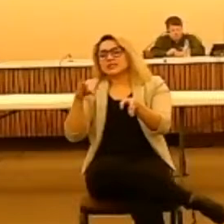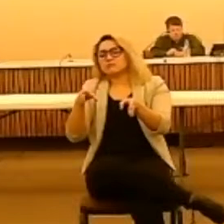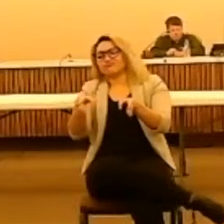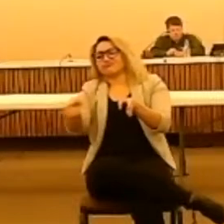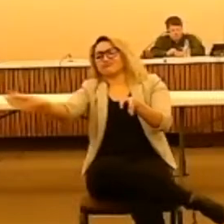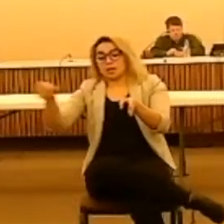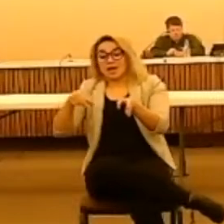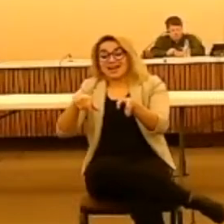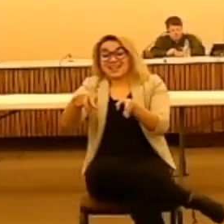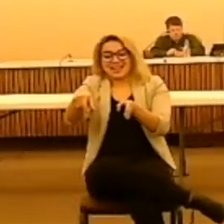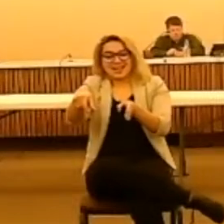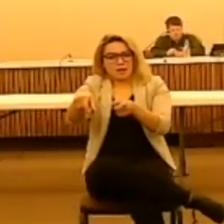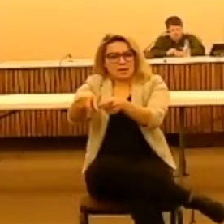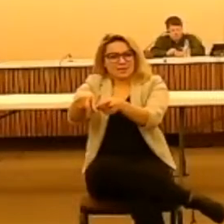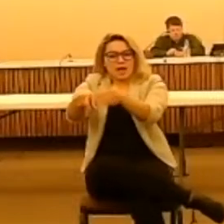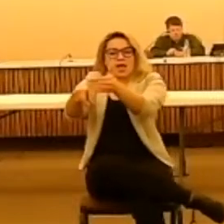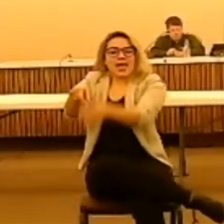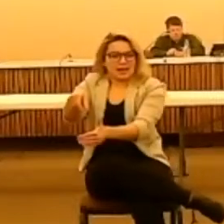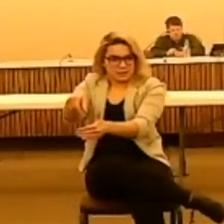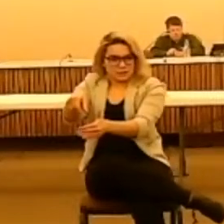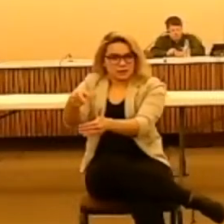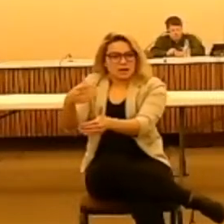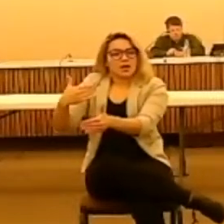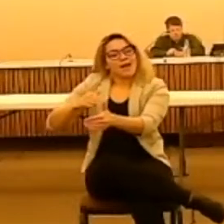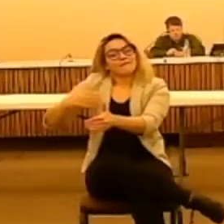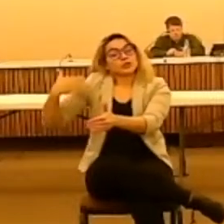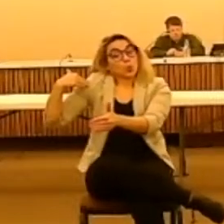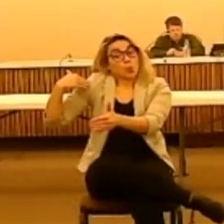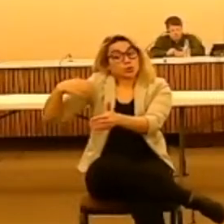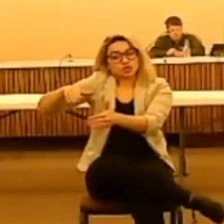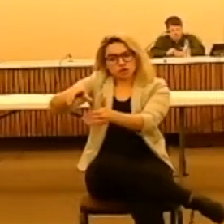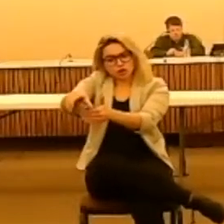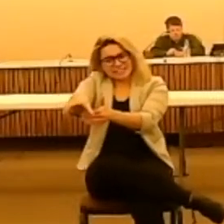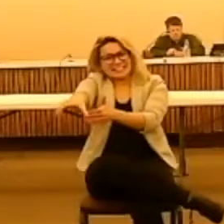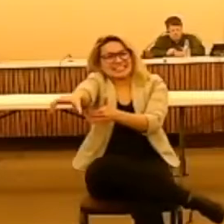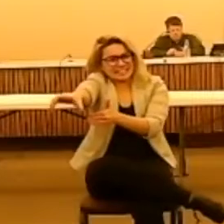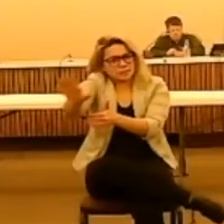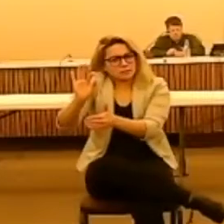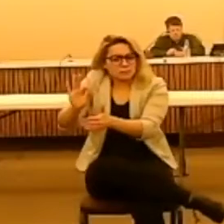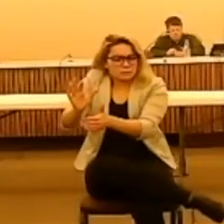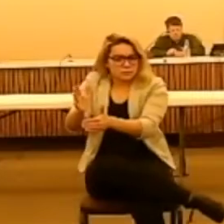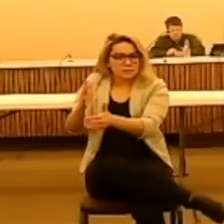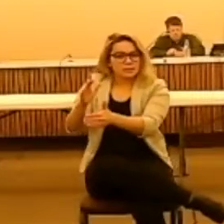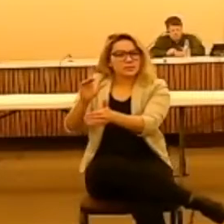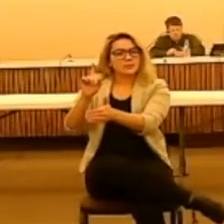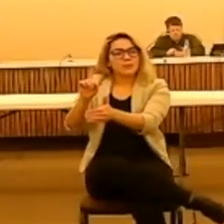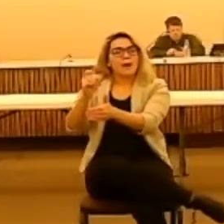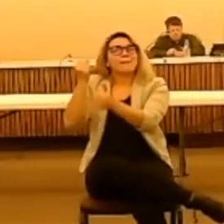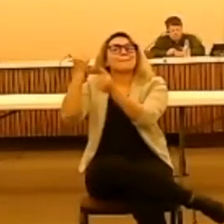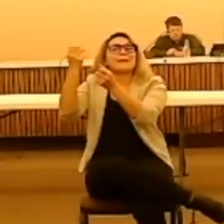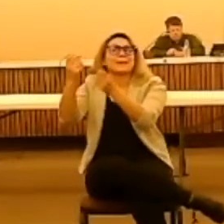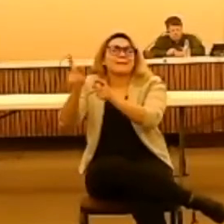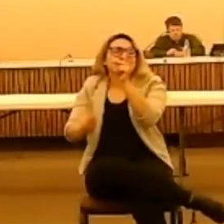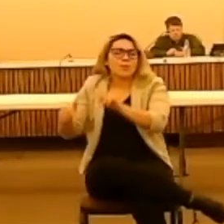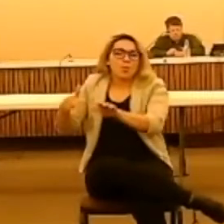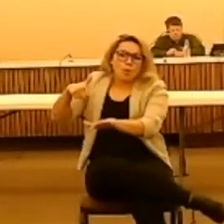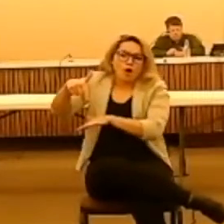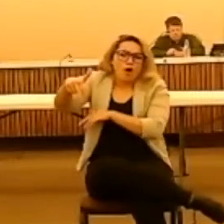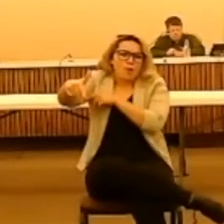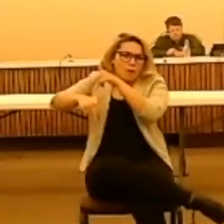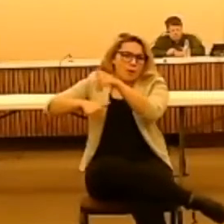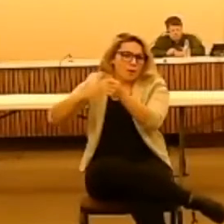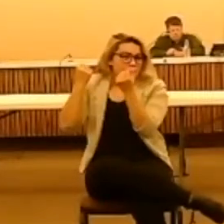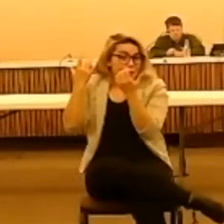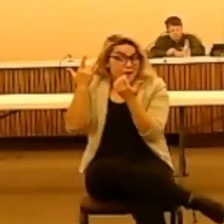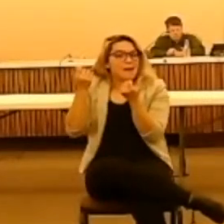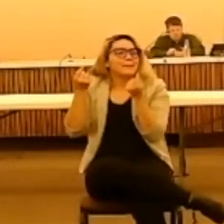And there's a lot more people walking that now, one, because of COVID, but two, because of the houses on the other side of River Road.